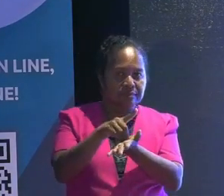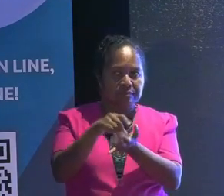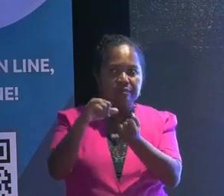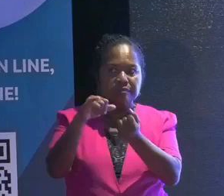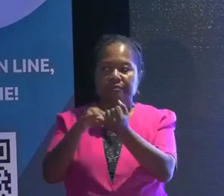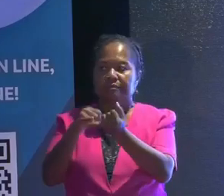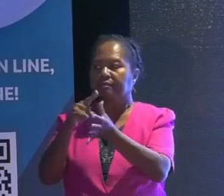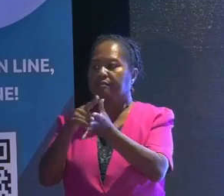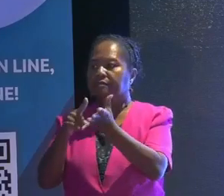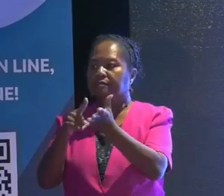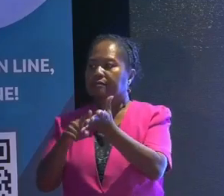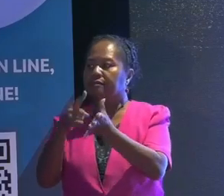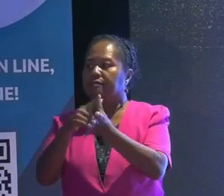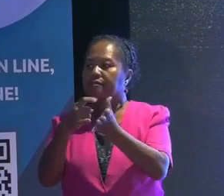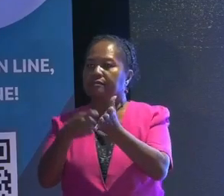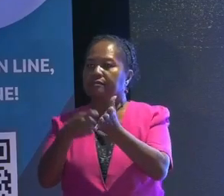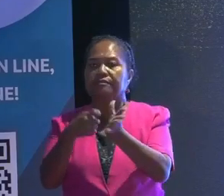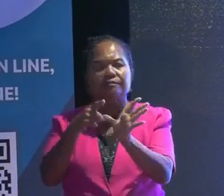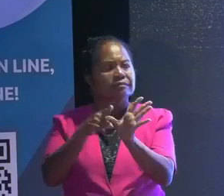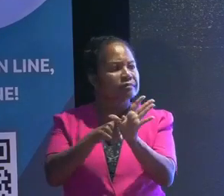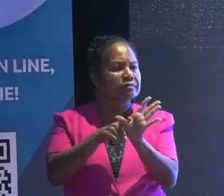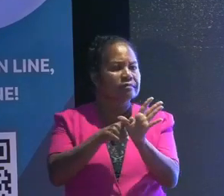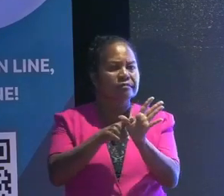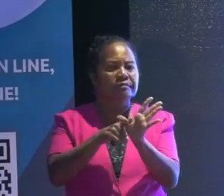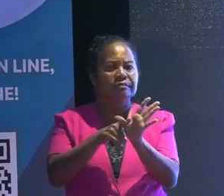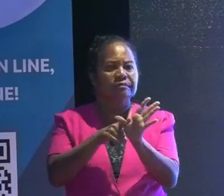salary and wages tax rate?